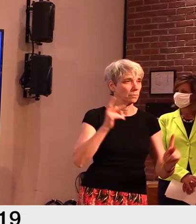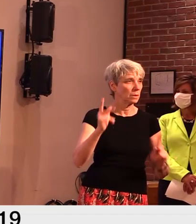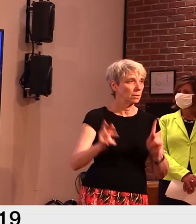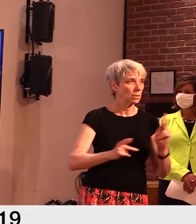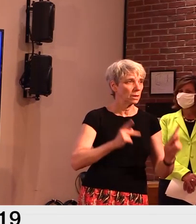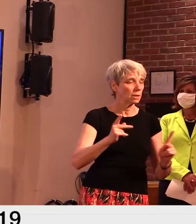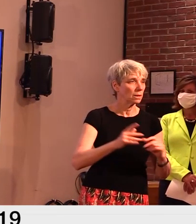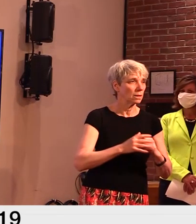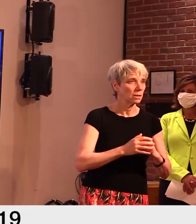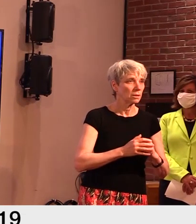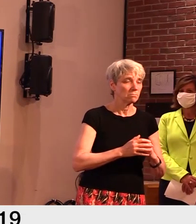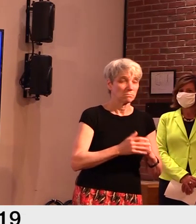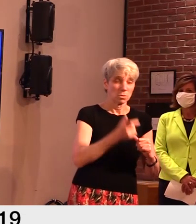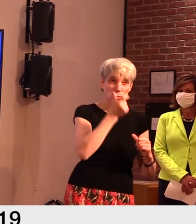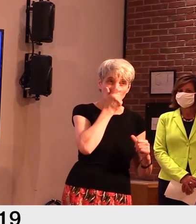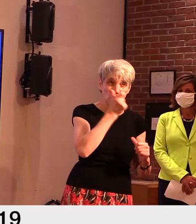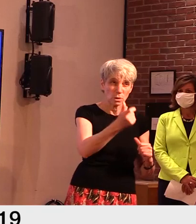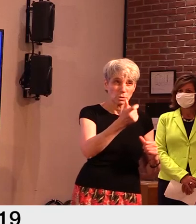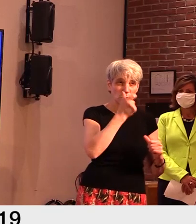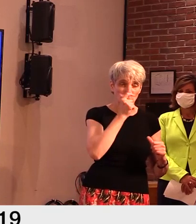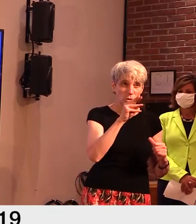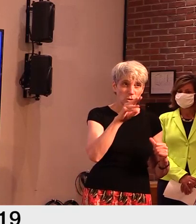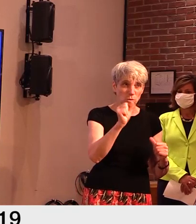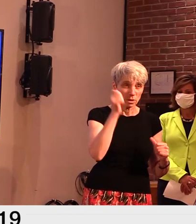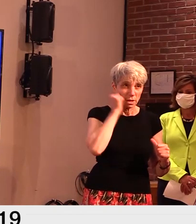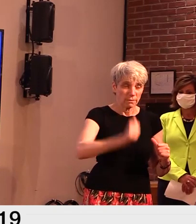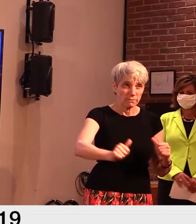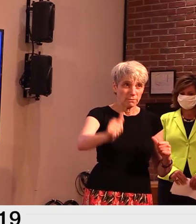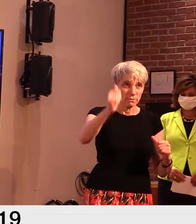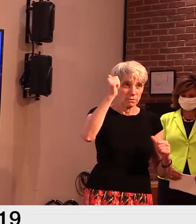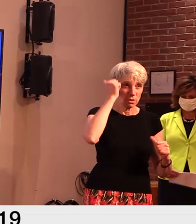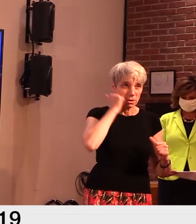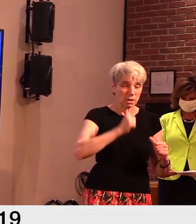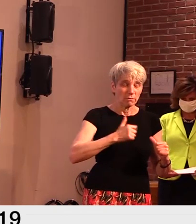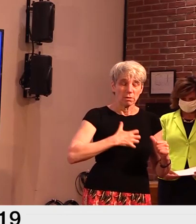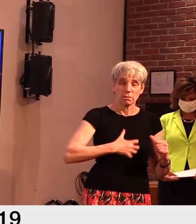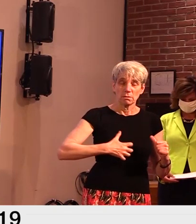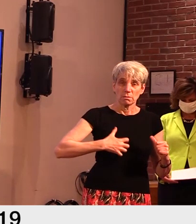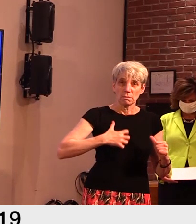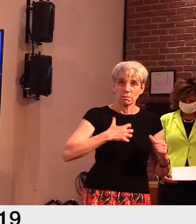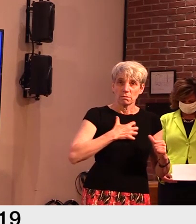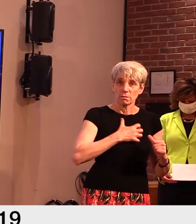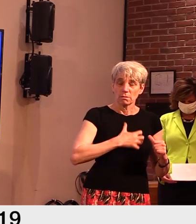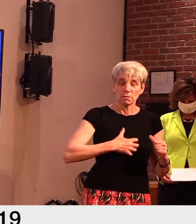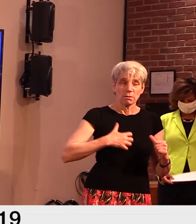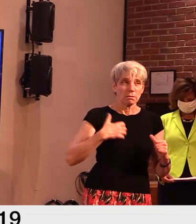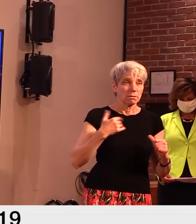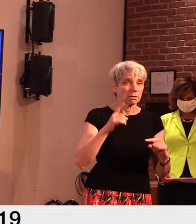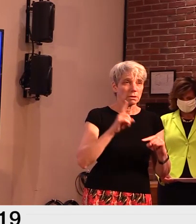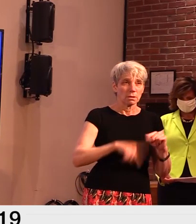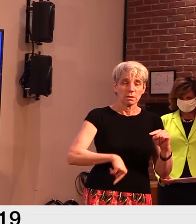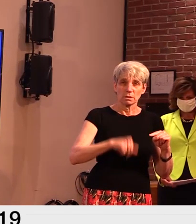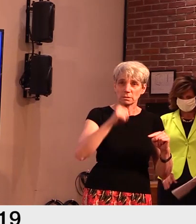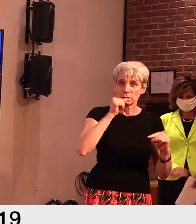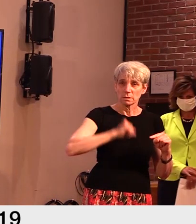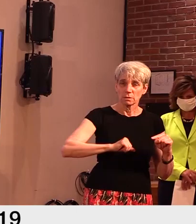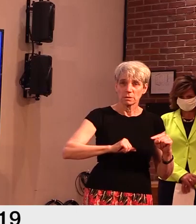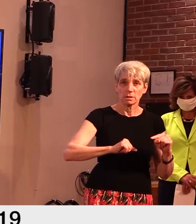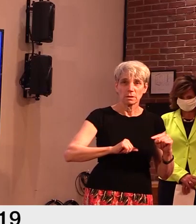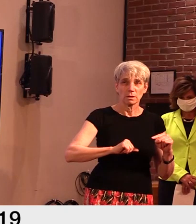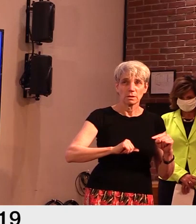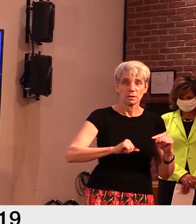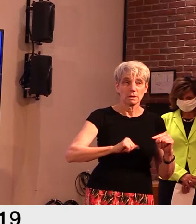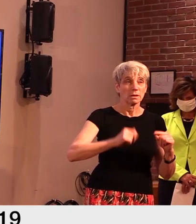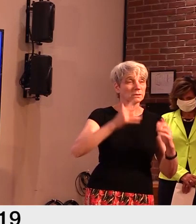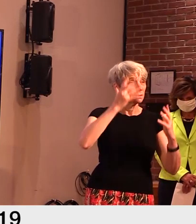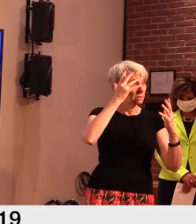state. Today, where some of our neighbors can